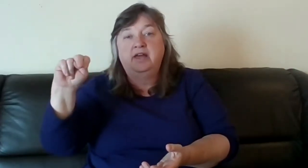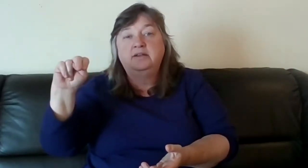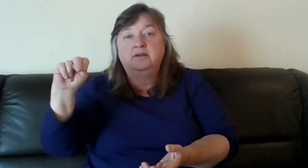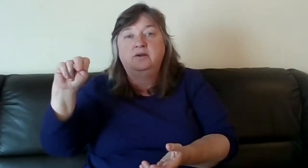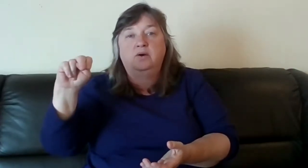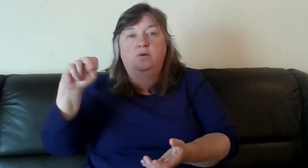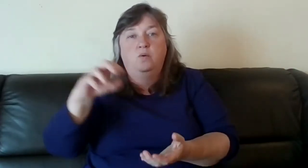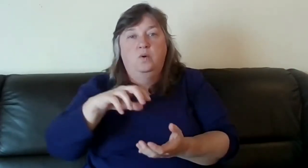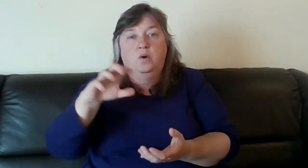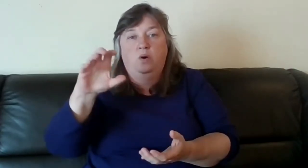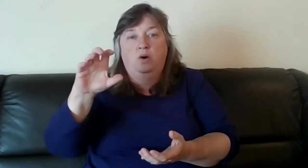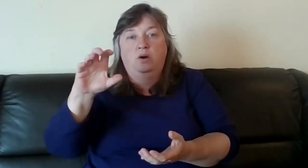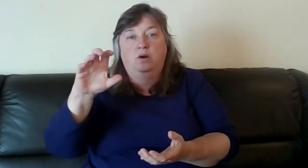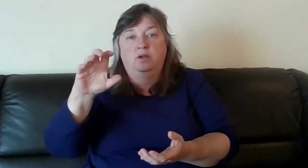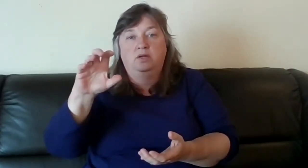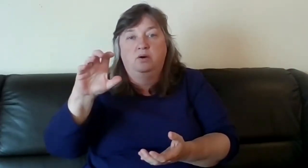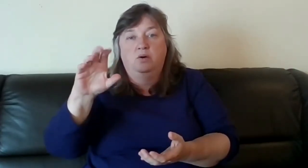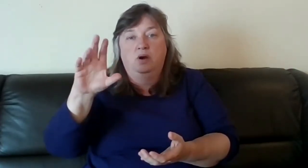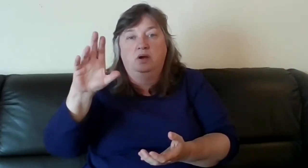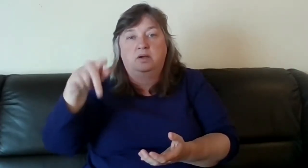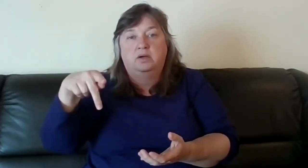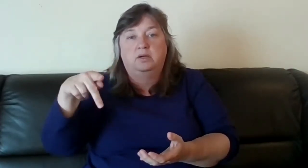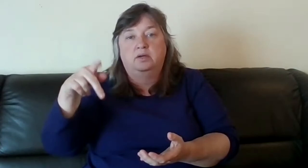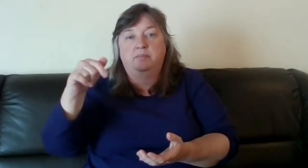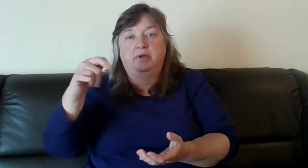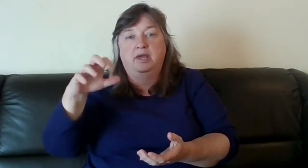M-U-F-F-I-N, or, you know, cupcake.